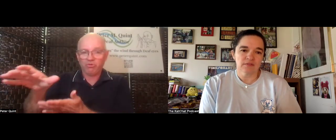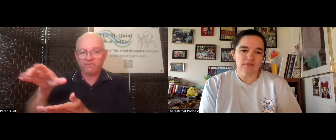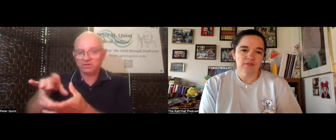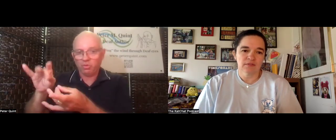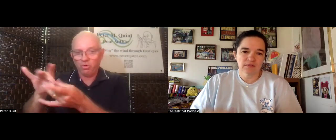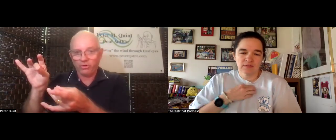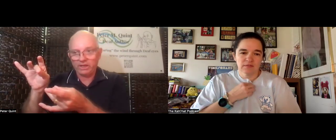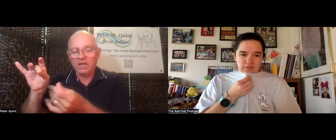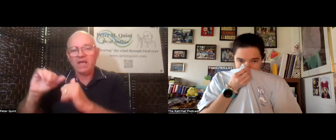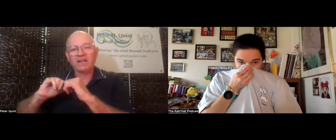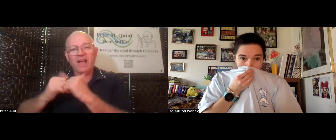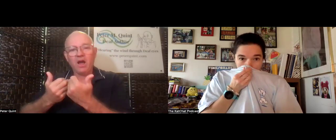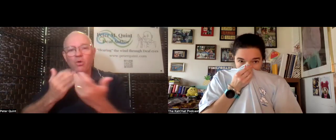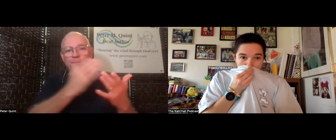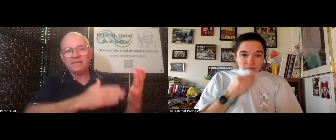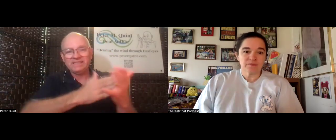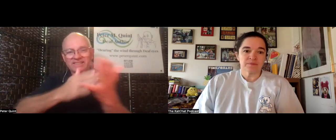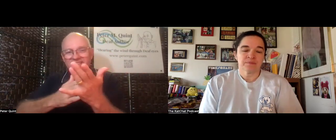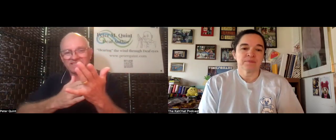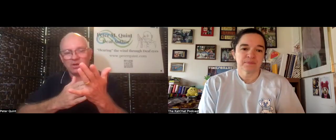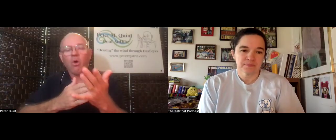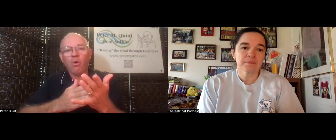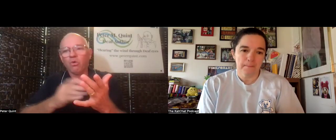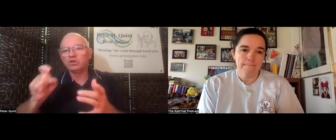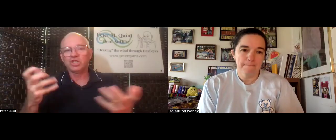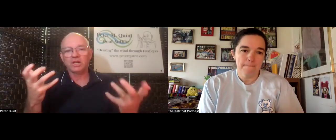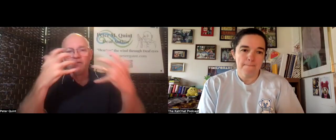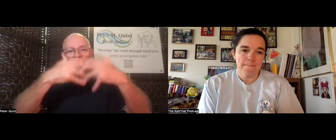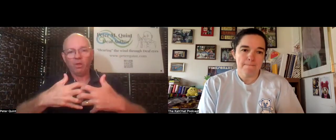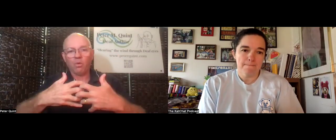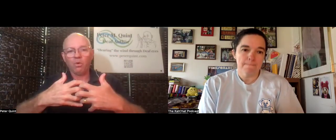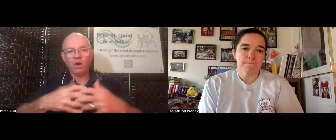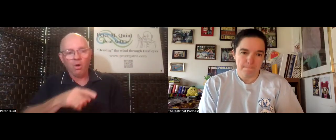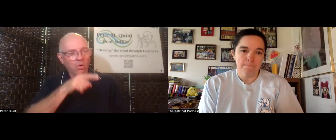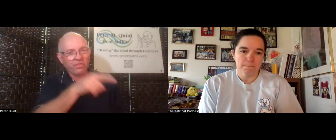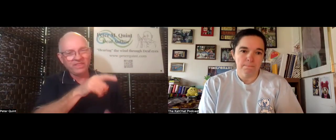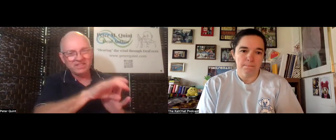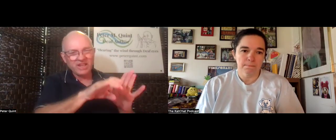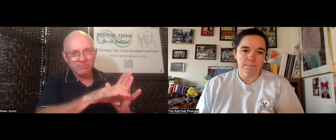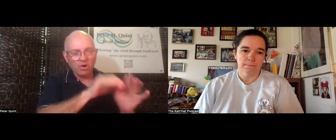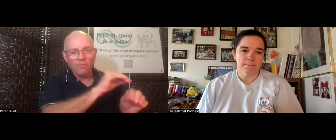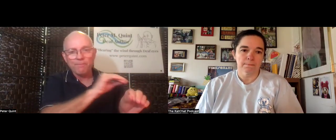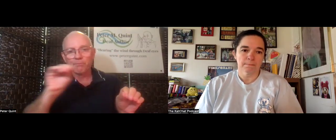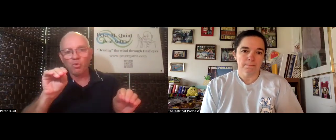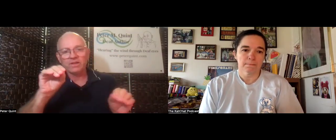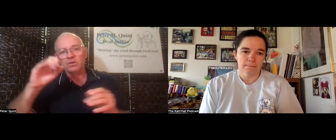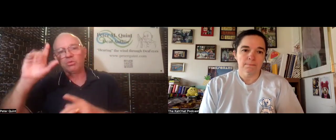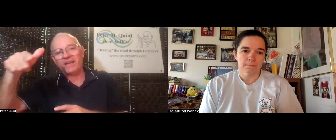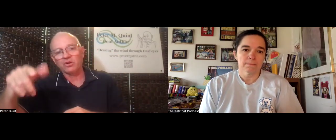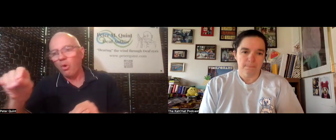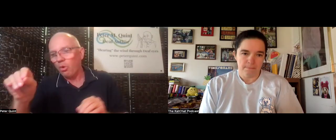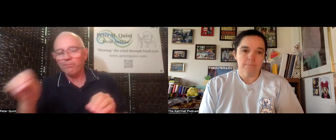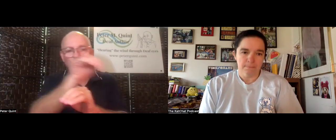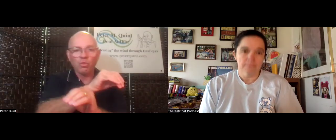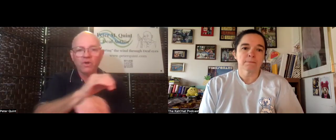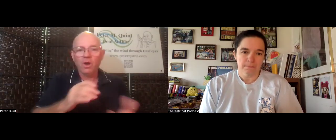really rough story, and how the pieces, oh, said, this chapter I'll move into